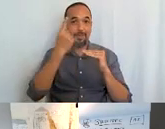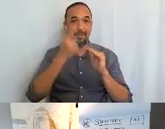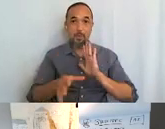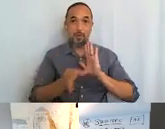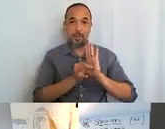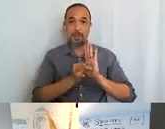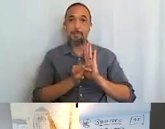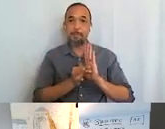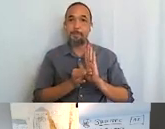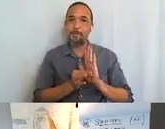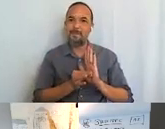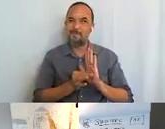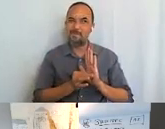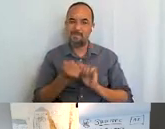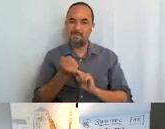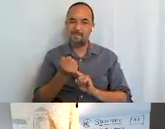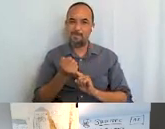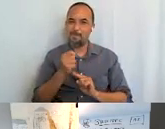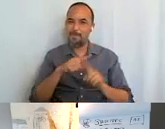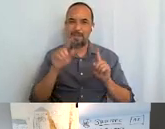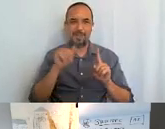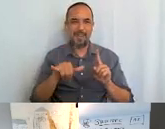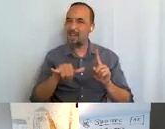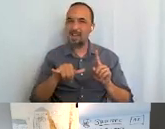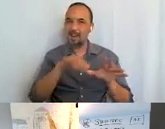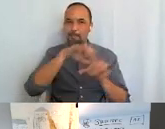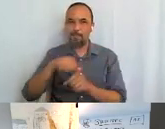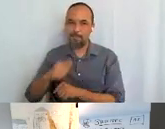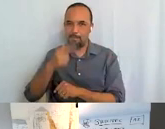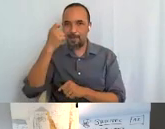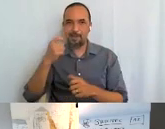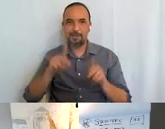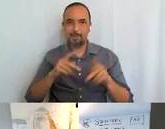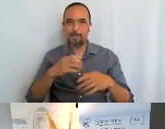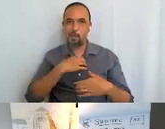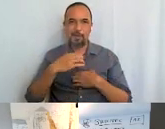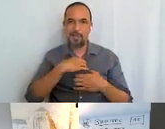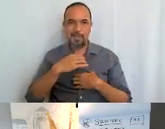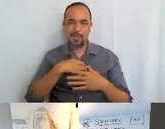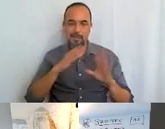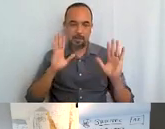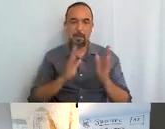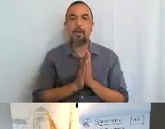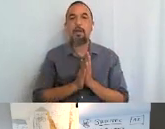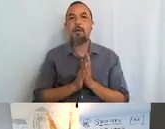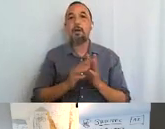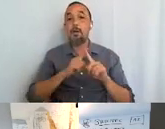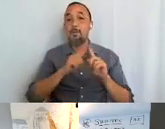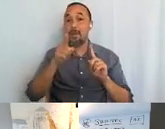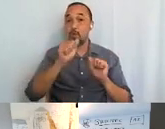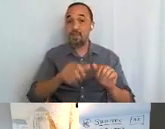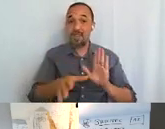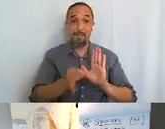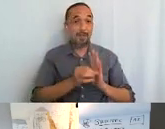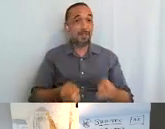that because we got complaints and it also just seemed like not a workable system. So I believe you can claim as many as you want to. However, you